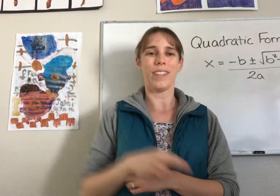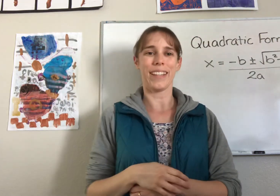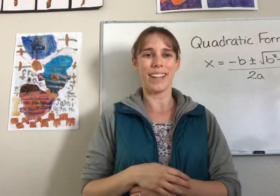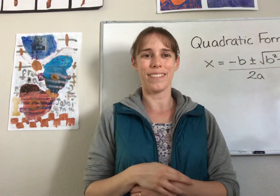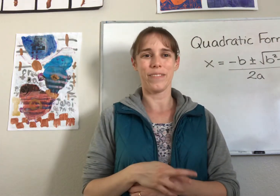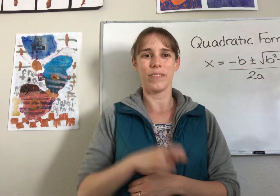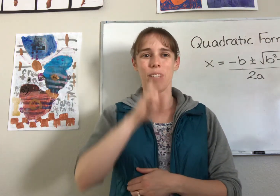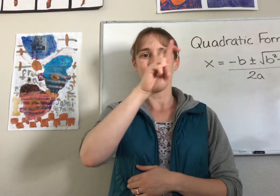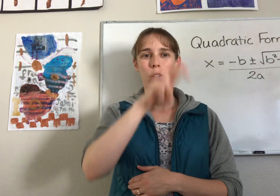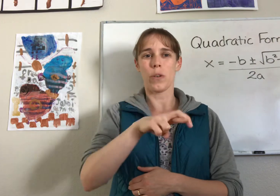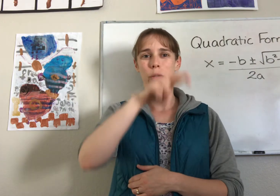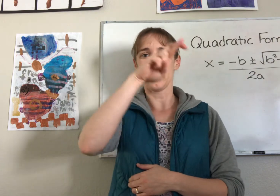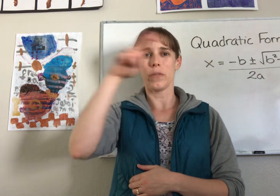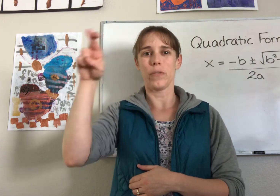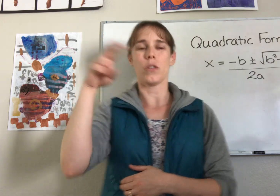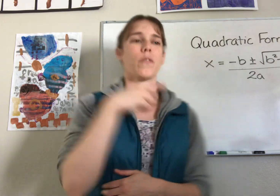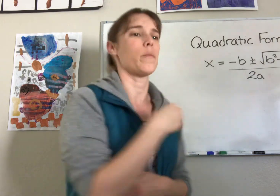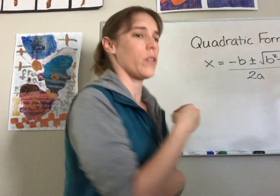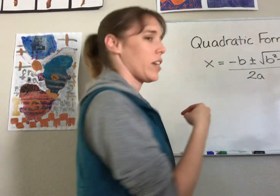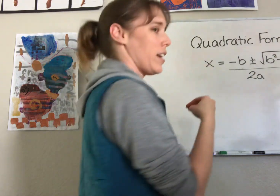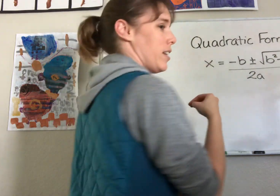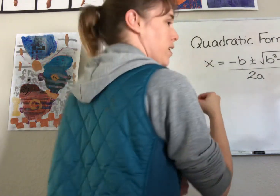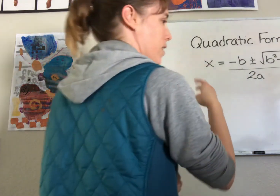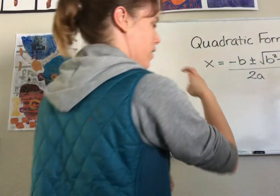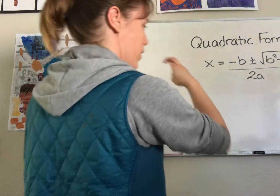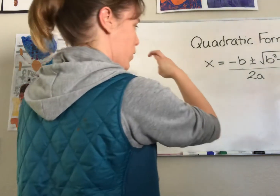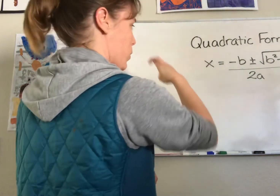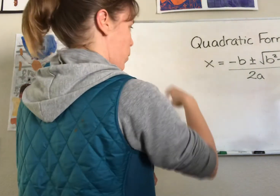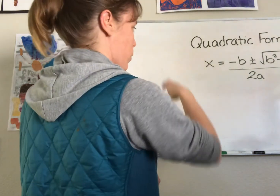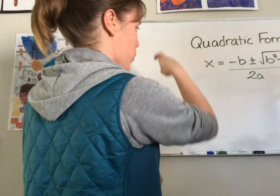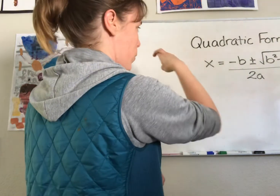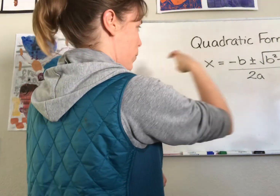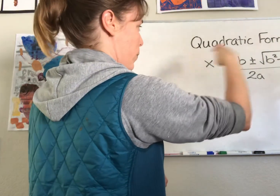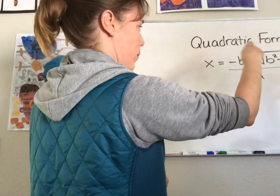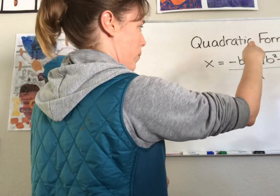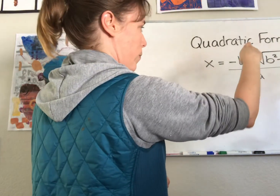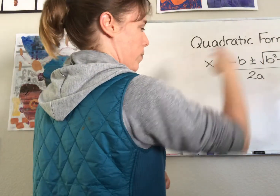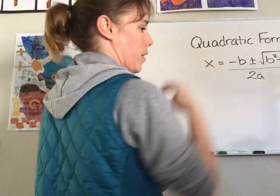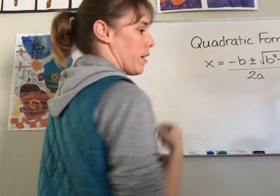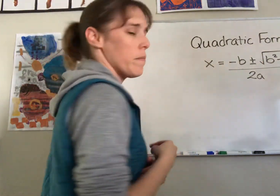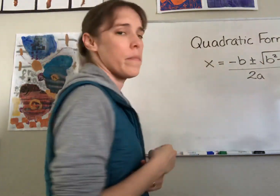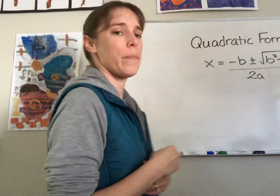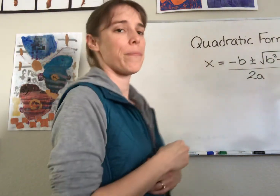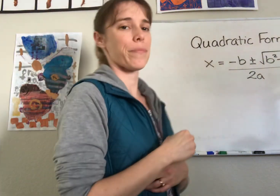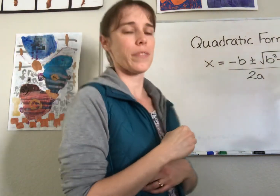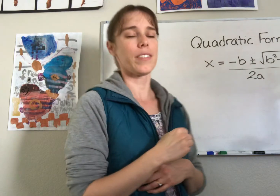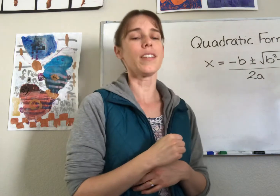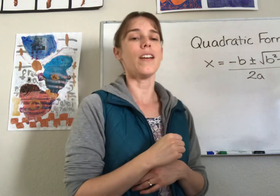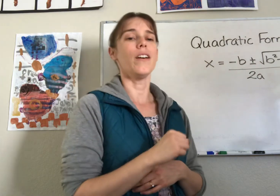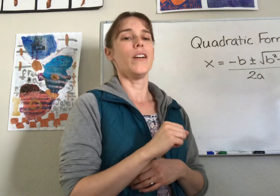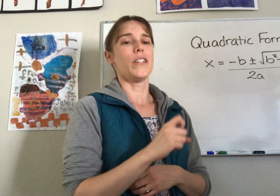that. Square root. So from your side, square root. Okay? So you